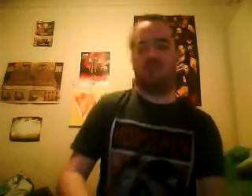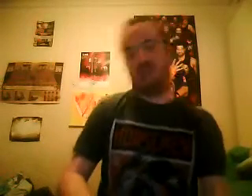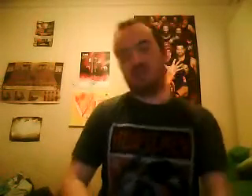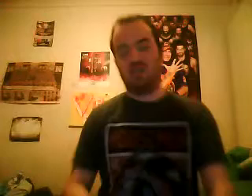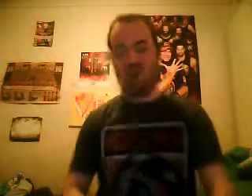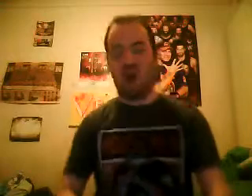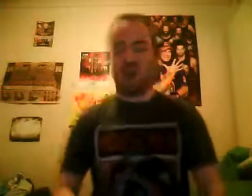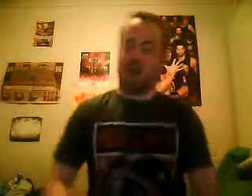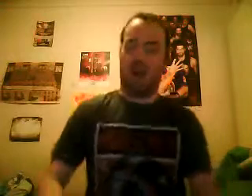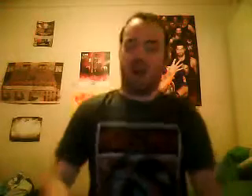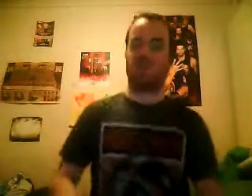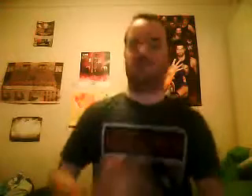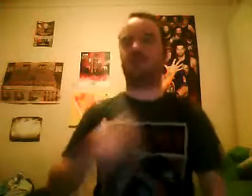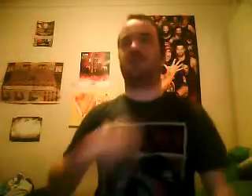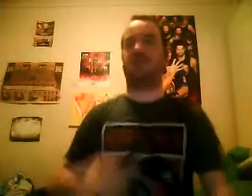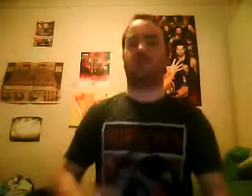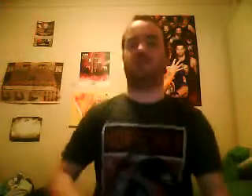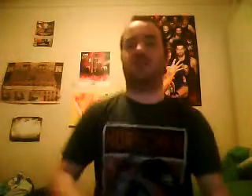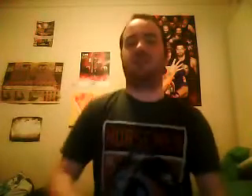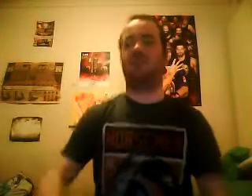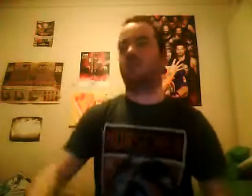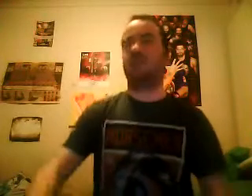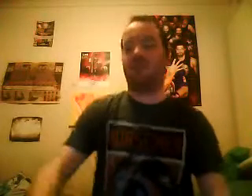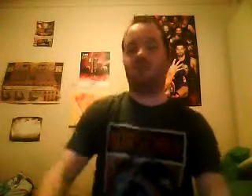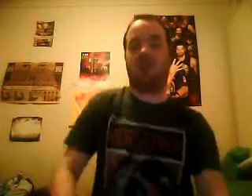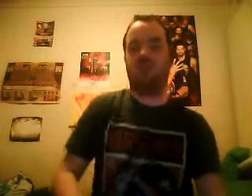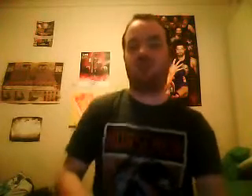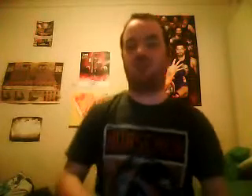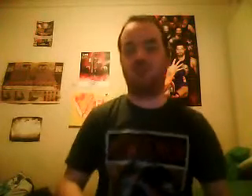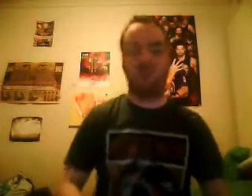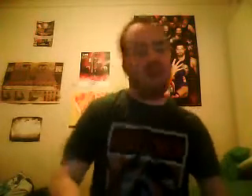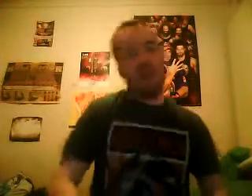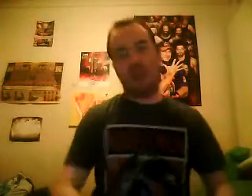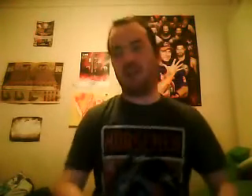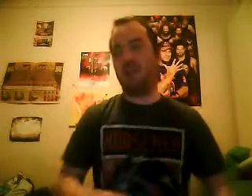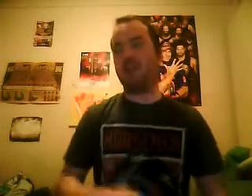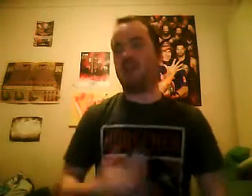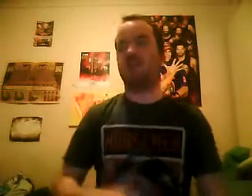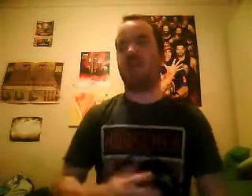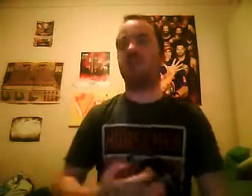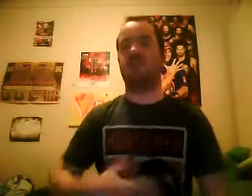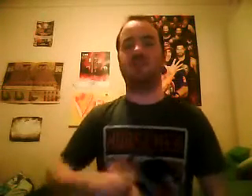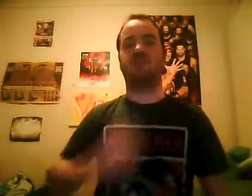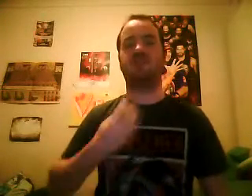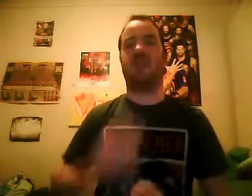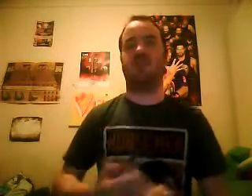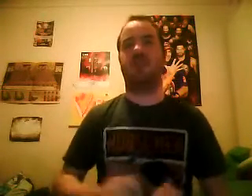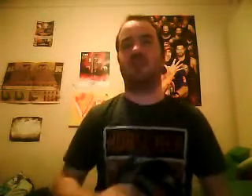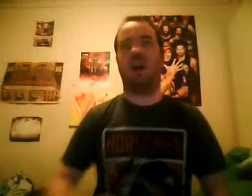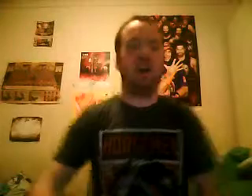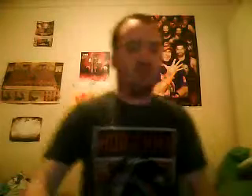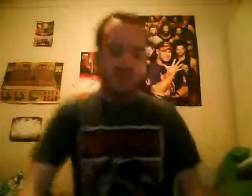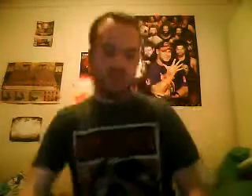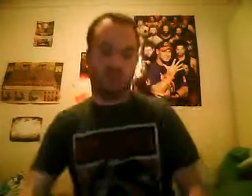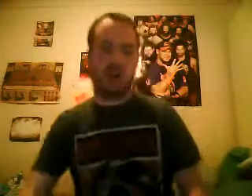my god, Elias is the 24/7 championship, and now he's in the main event of SmackDown Live. This title's